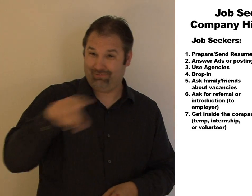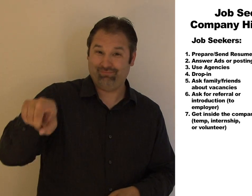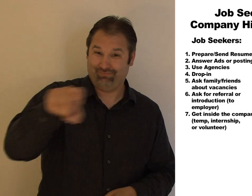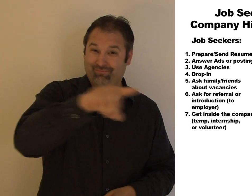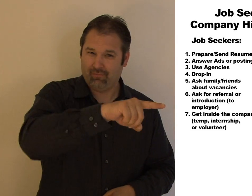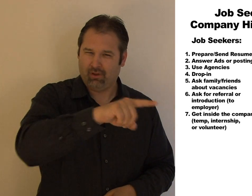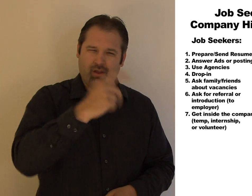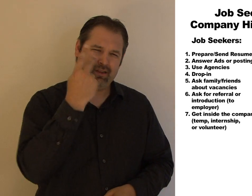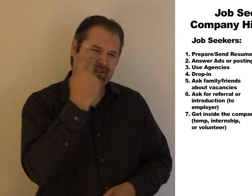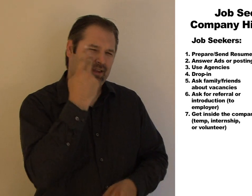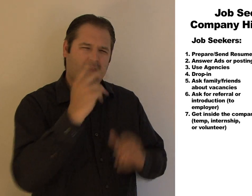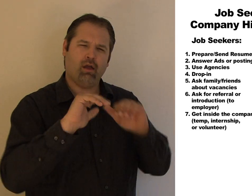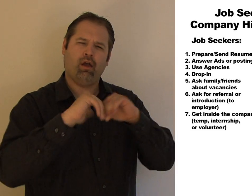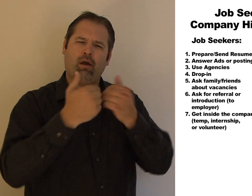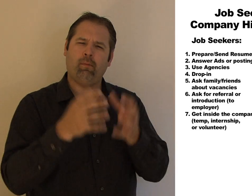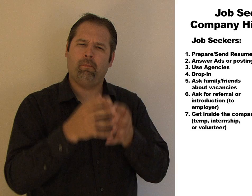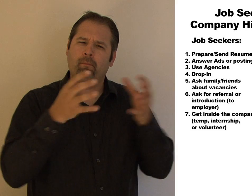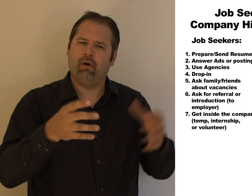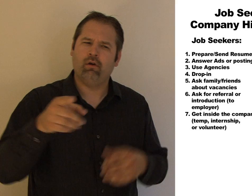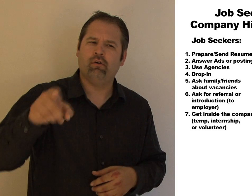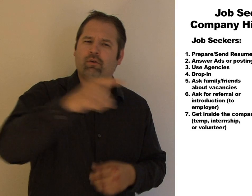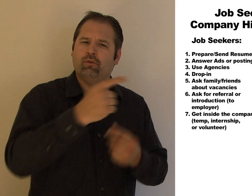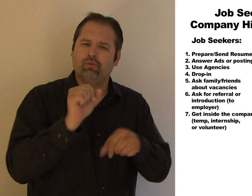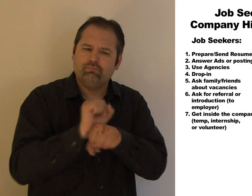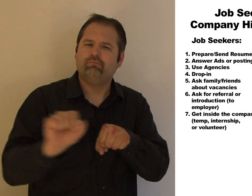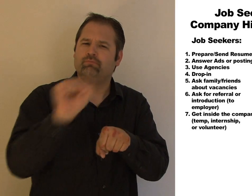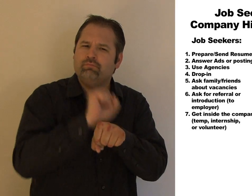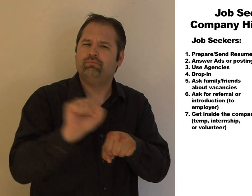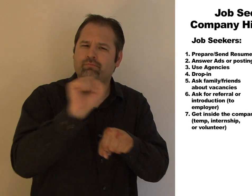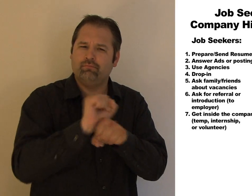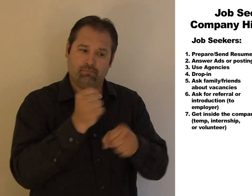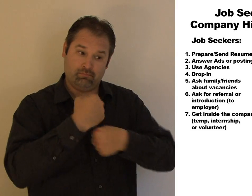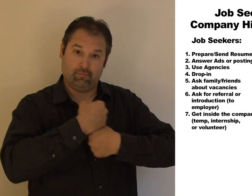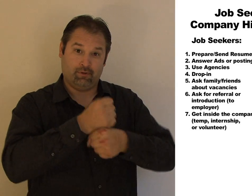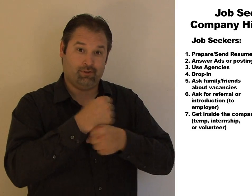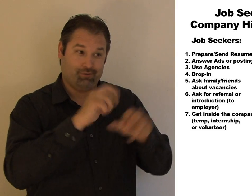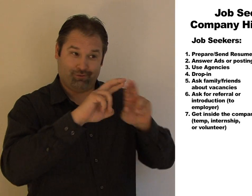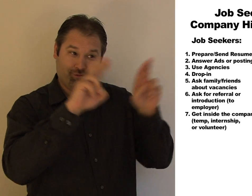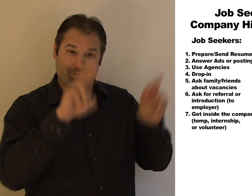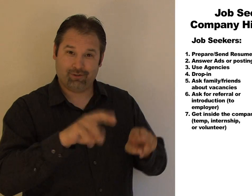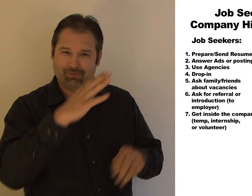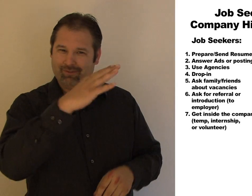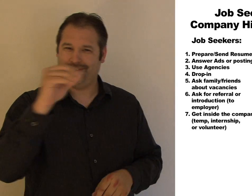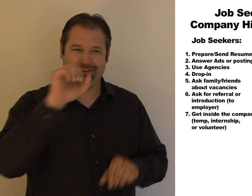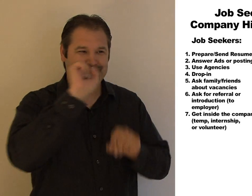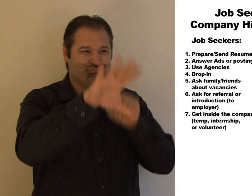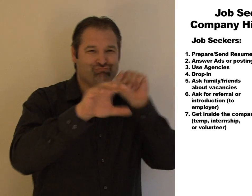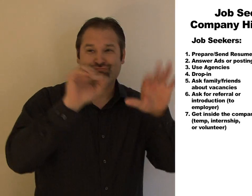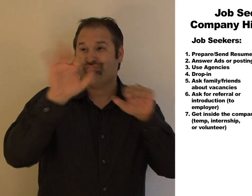First, you'll notice how job seekers spend most of their time preparing and sending